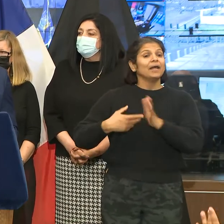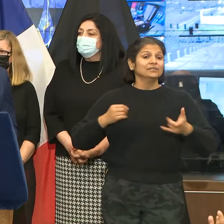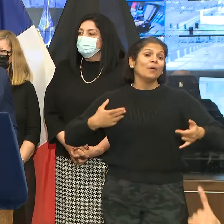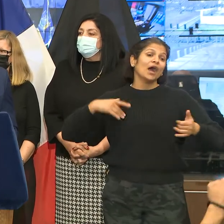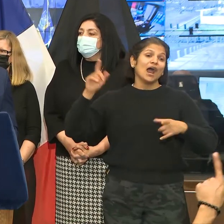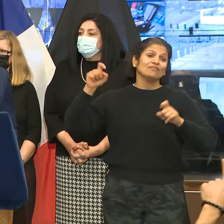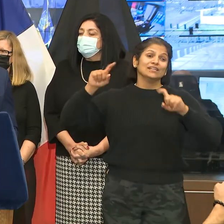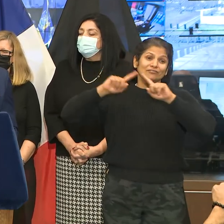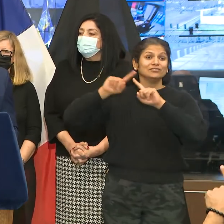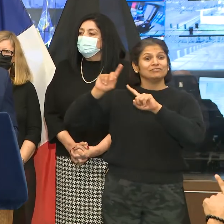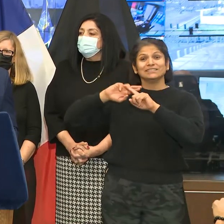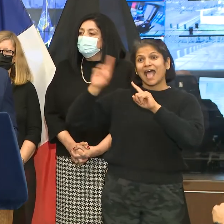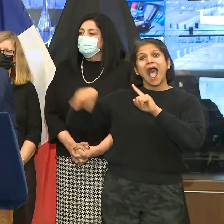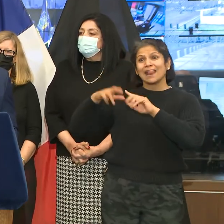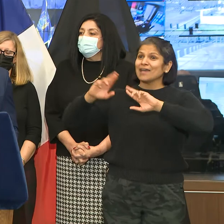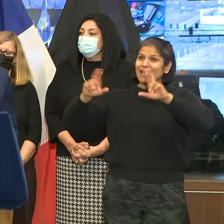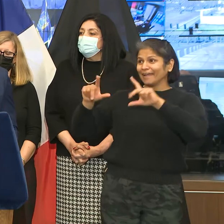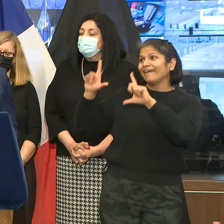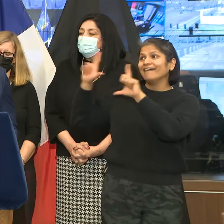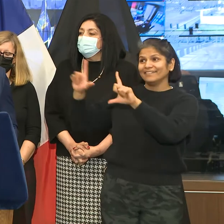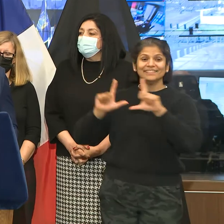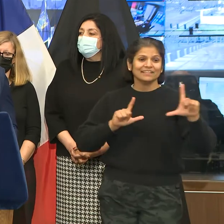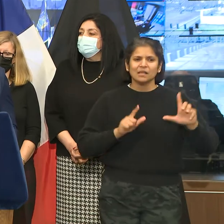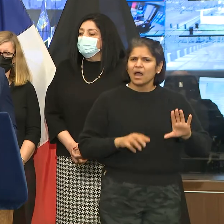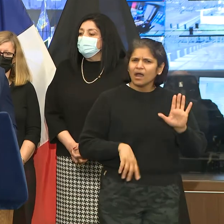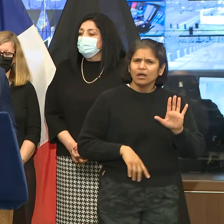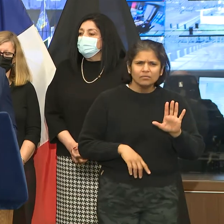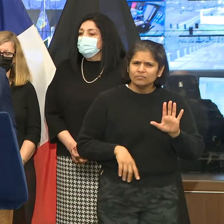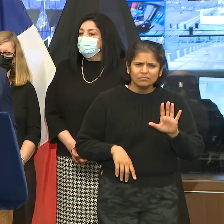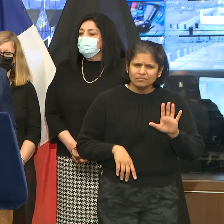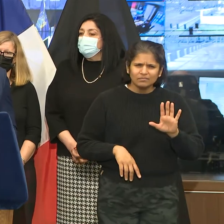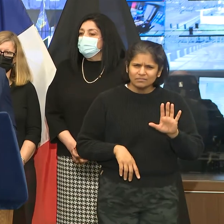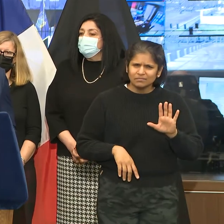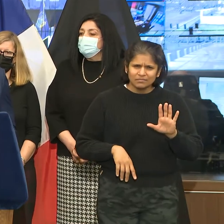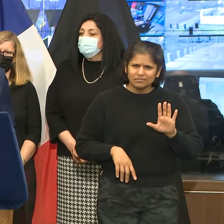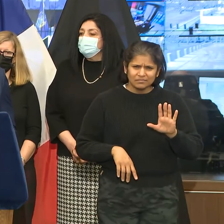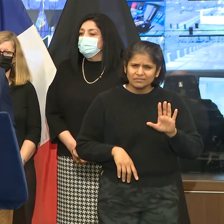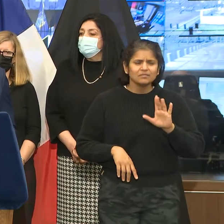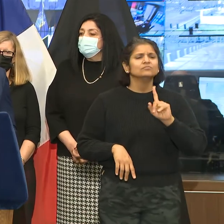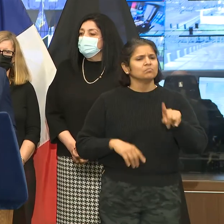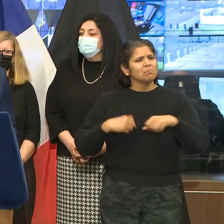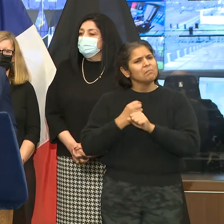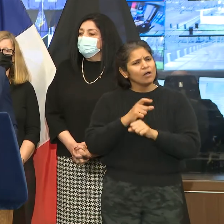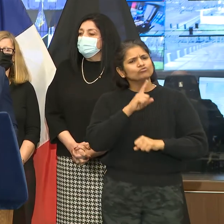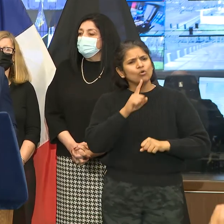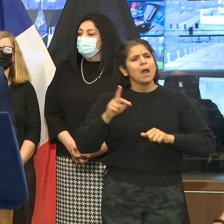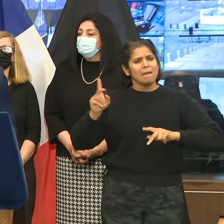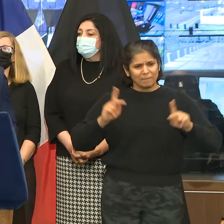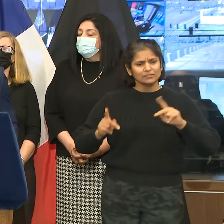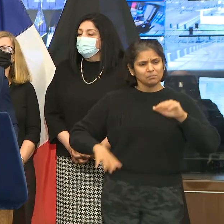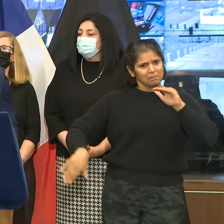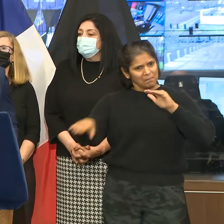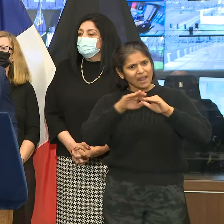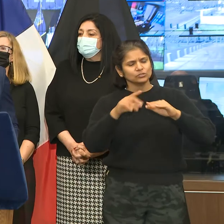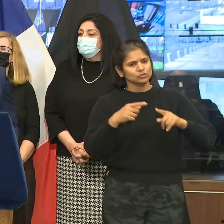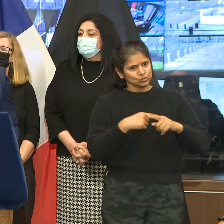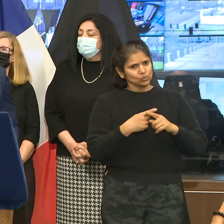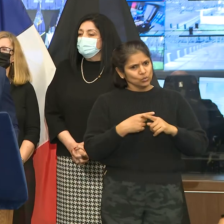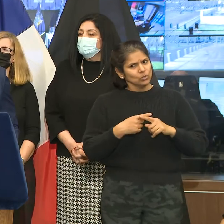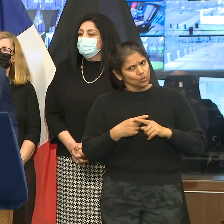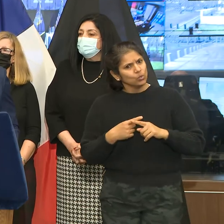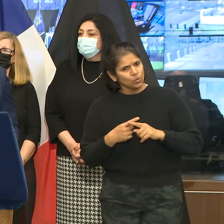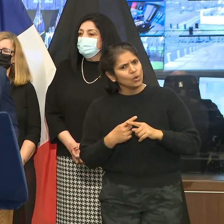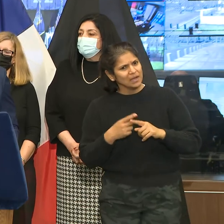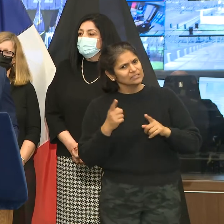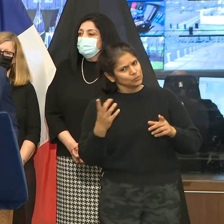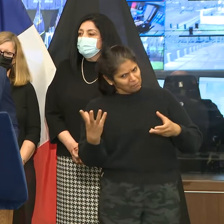at how do we get it right? How do we maximize participation? How do we think differently? Let's see what other states and countries